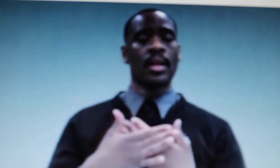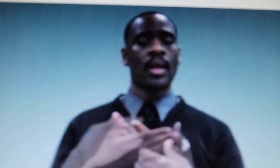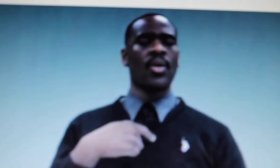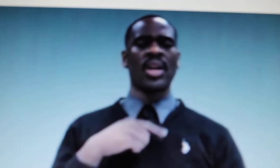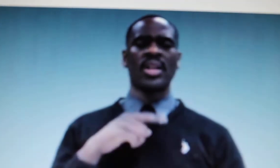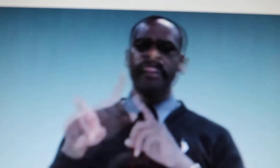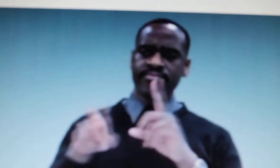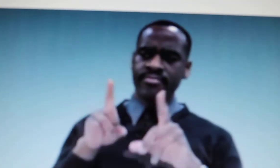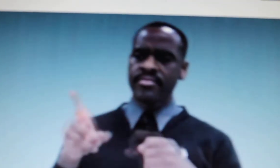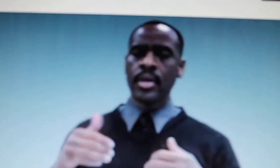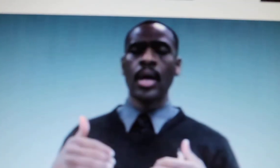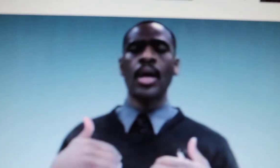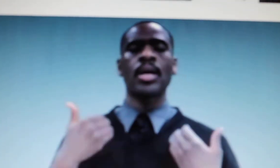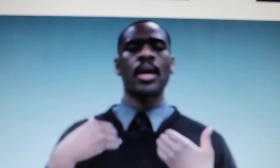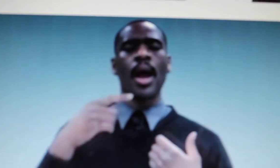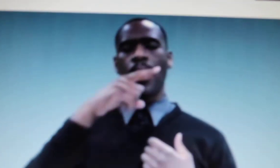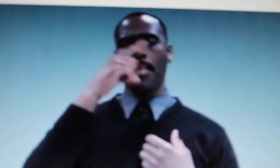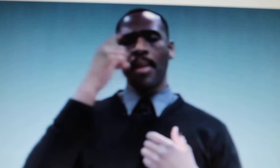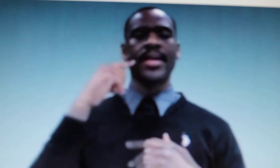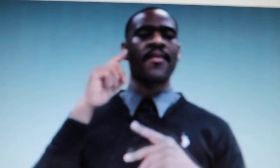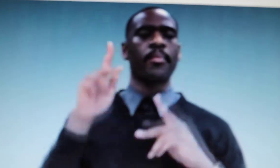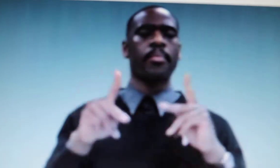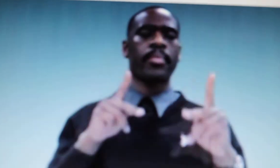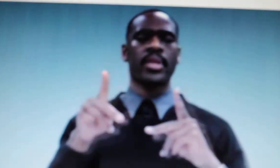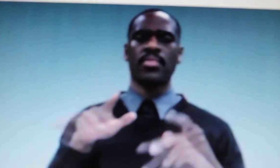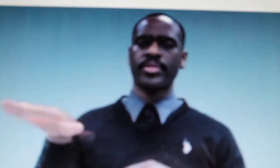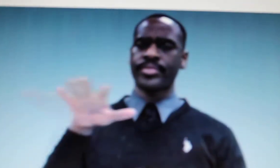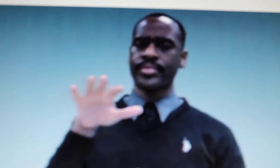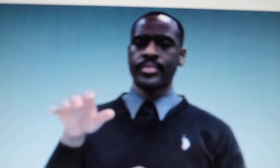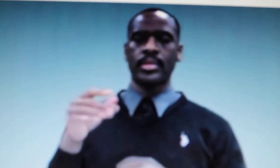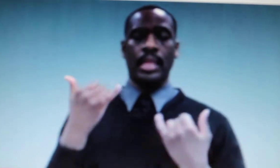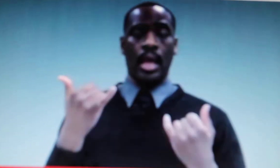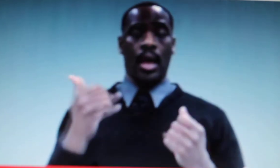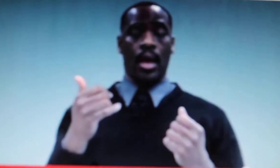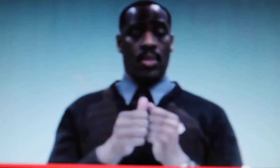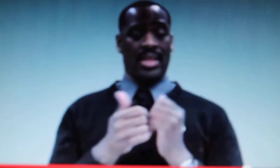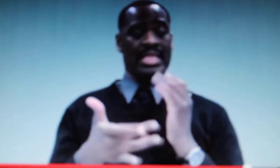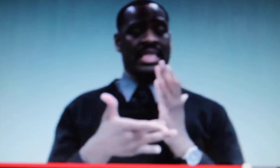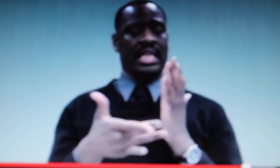Now, those are those signs for each of those states.